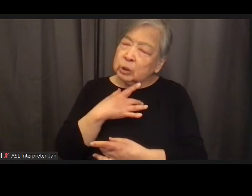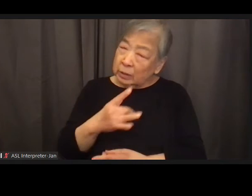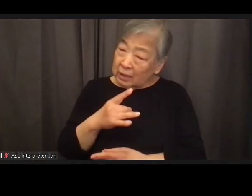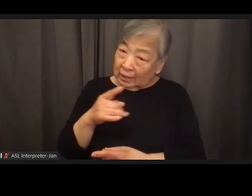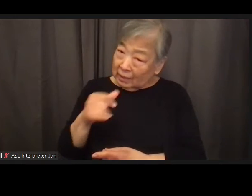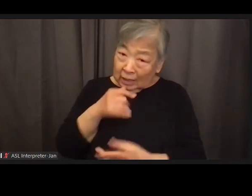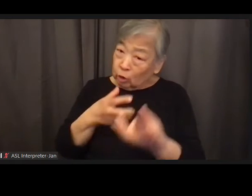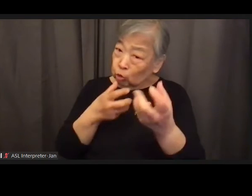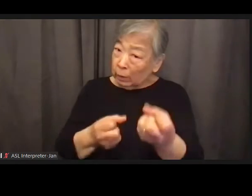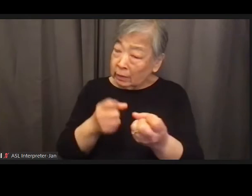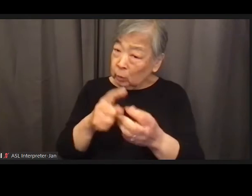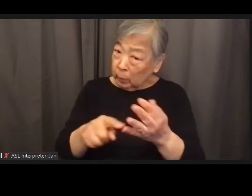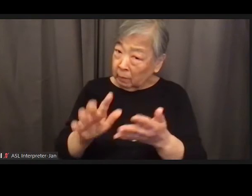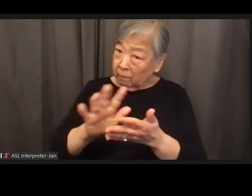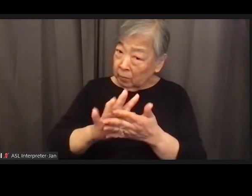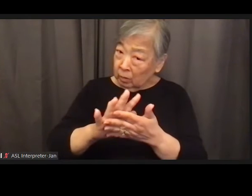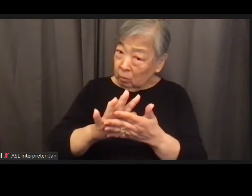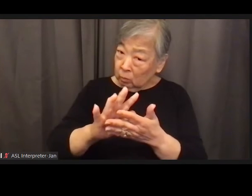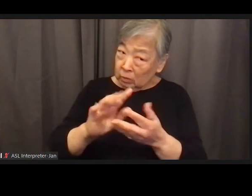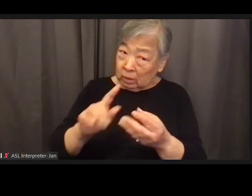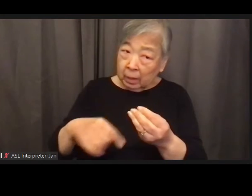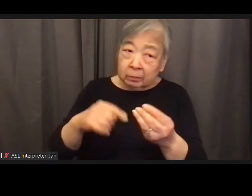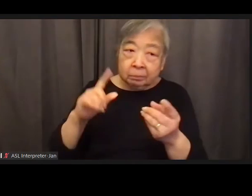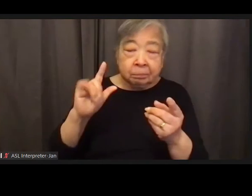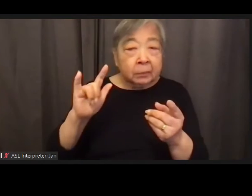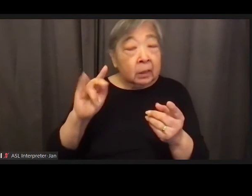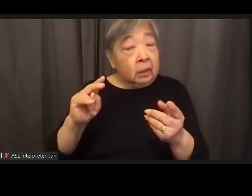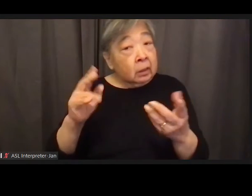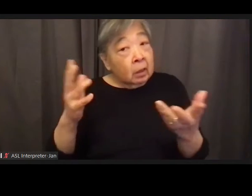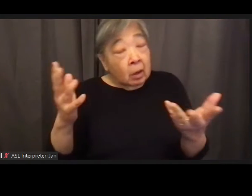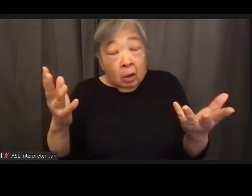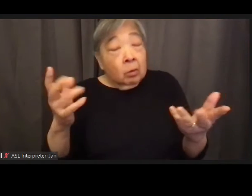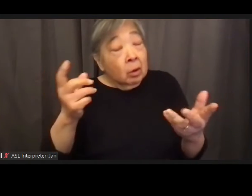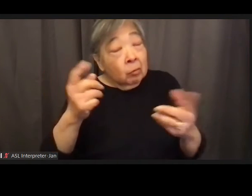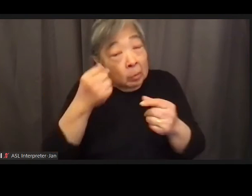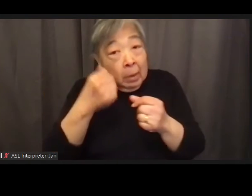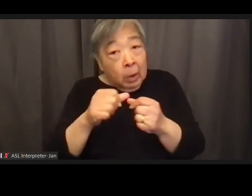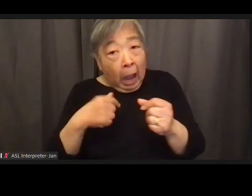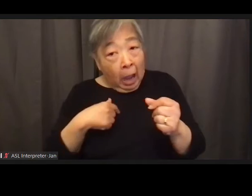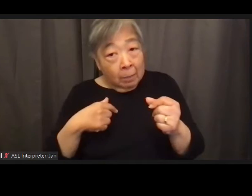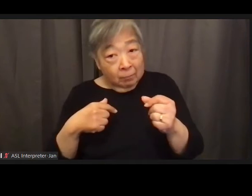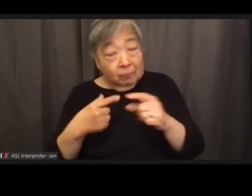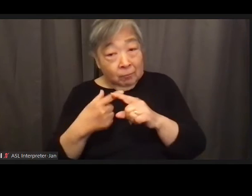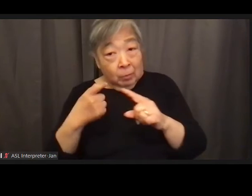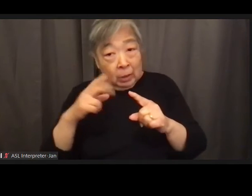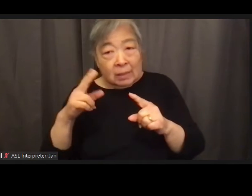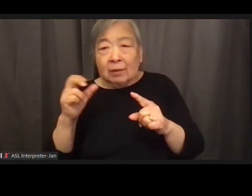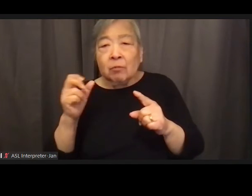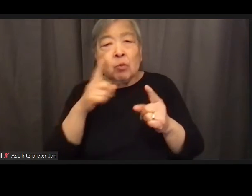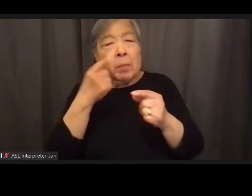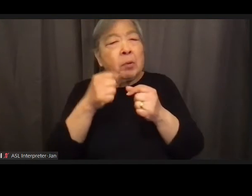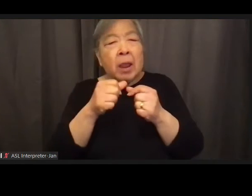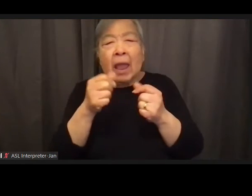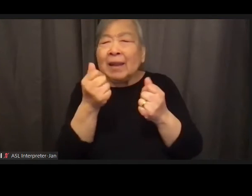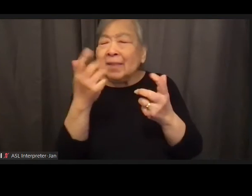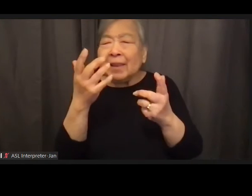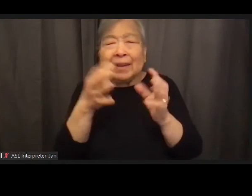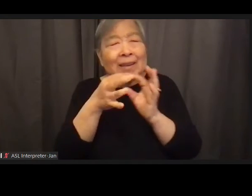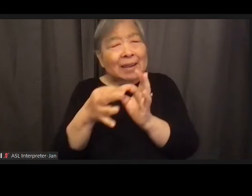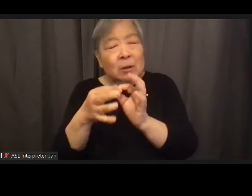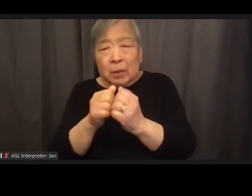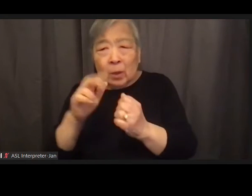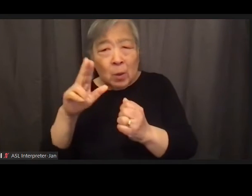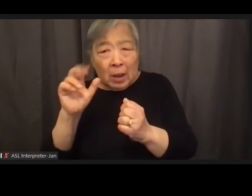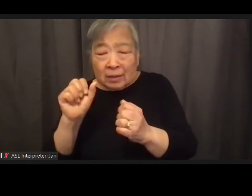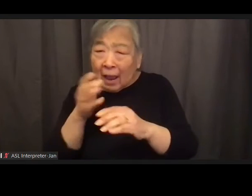was about. And here is the outsider from the United States. Mind you, anything to do with the U.S. after 9/11 is